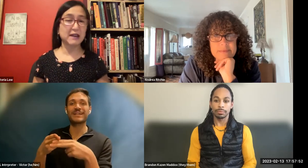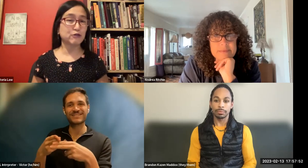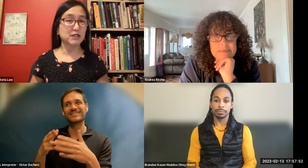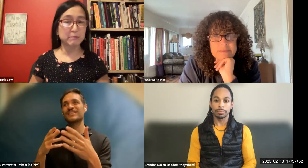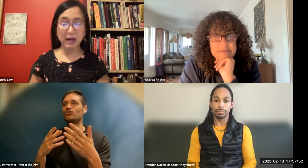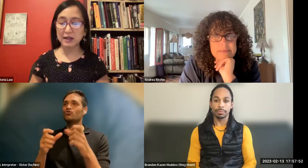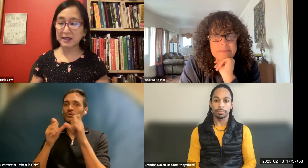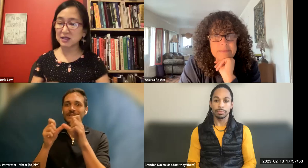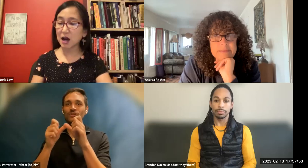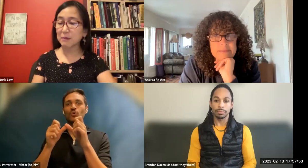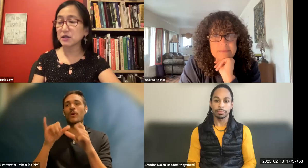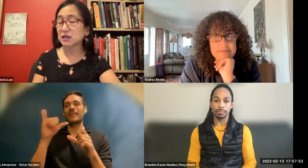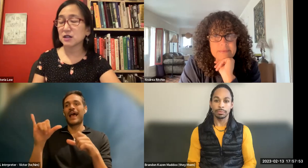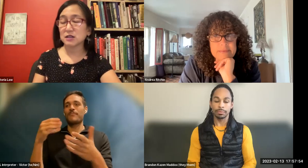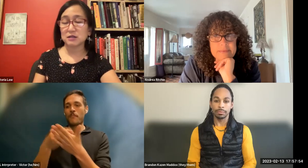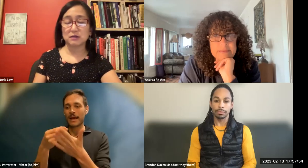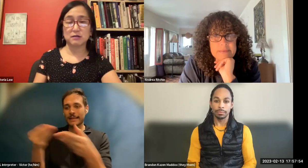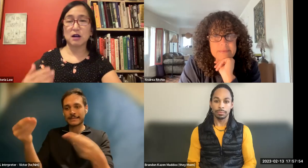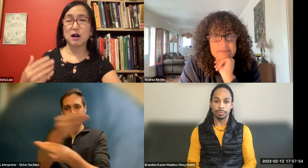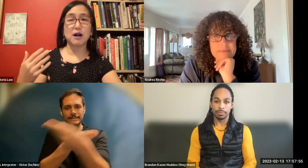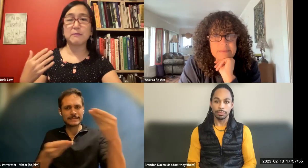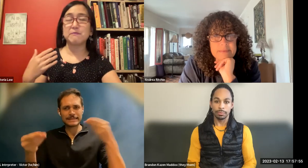So behaviors that might end up